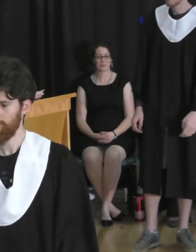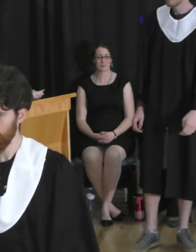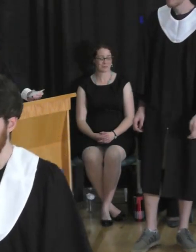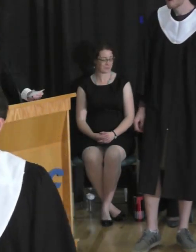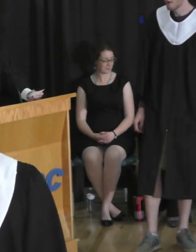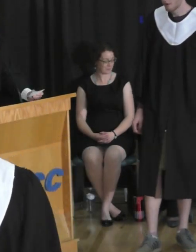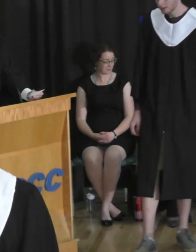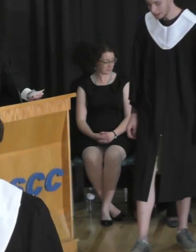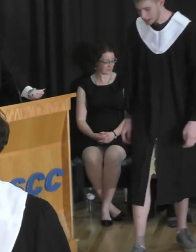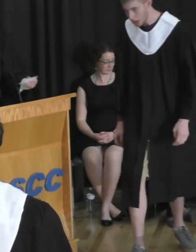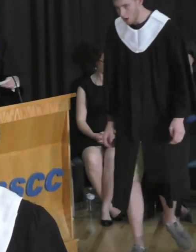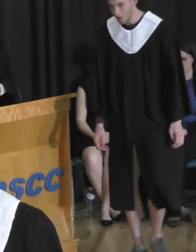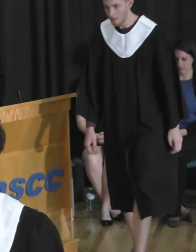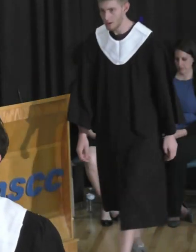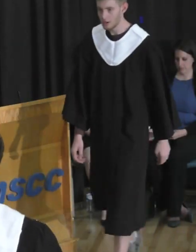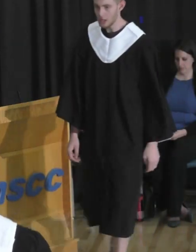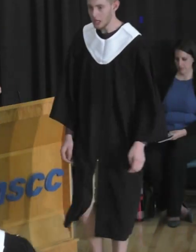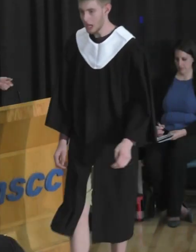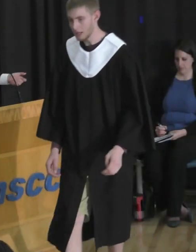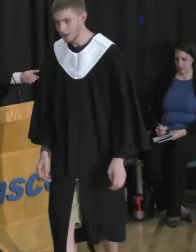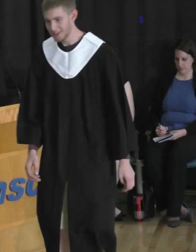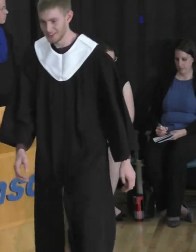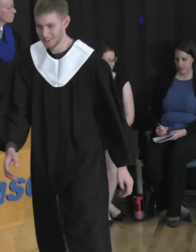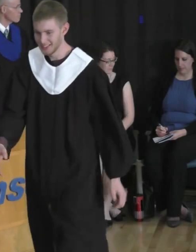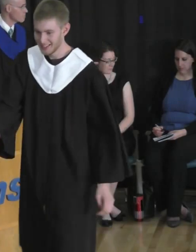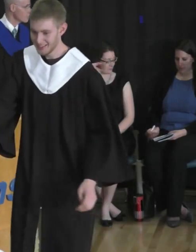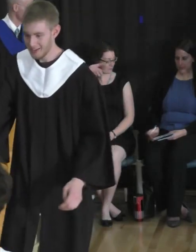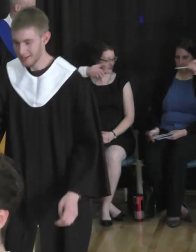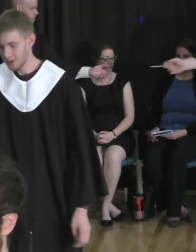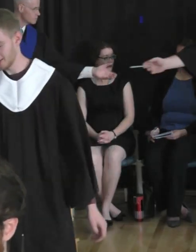Andrew Bond.